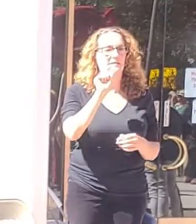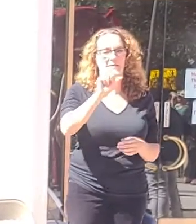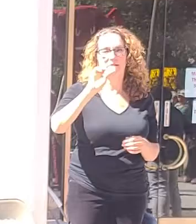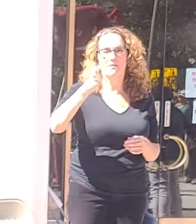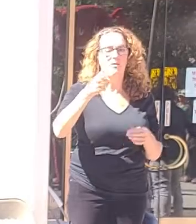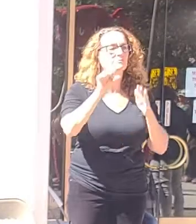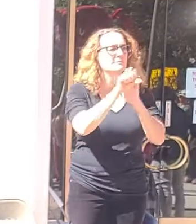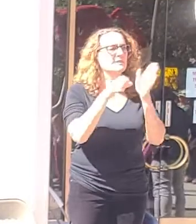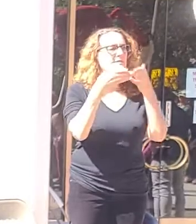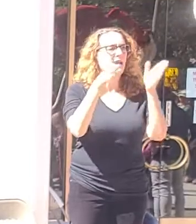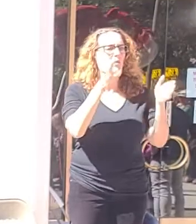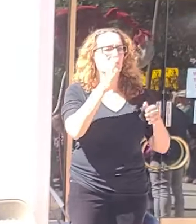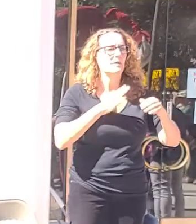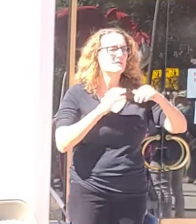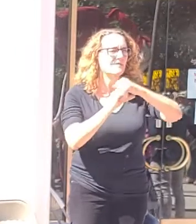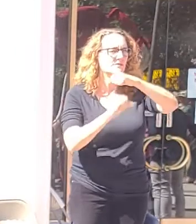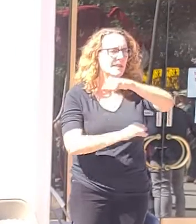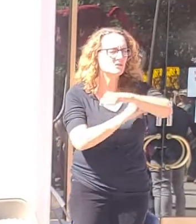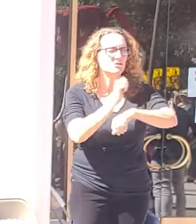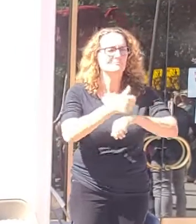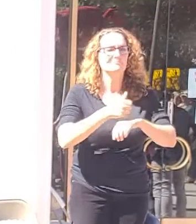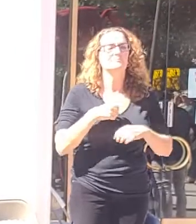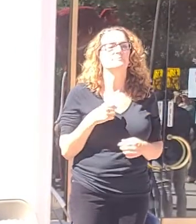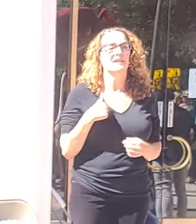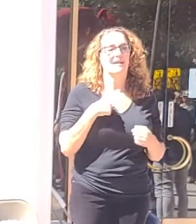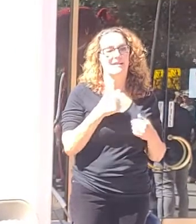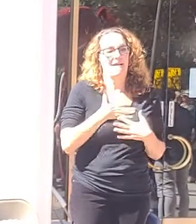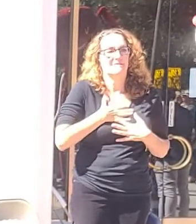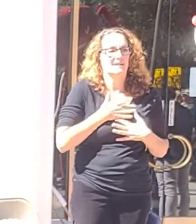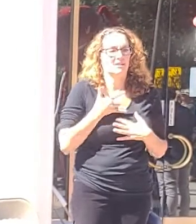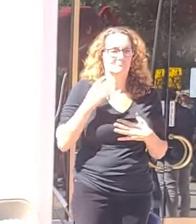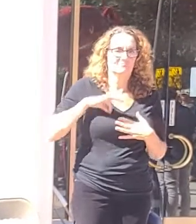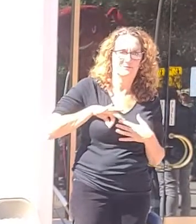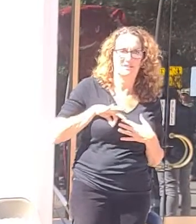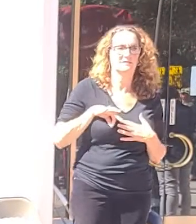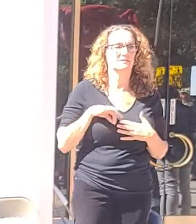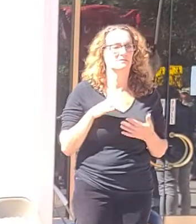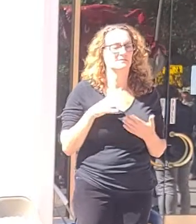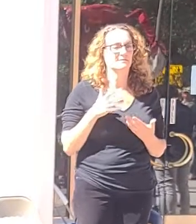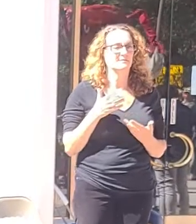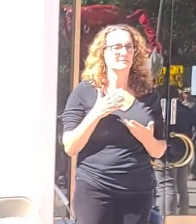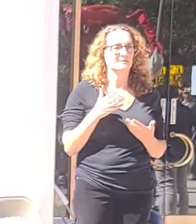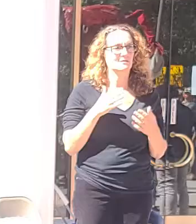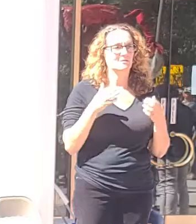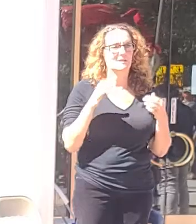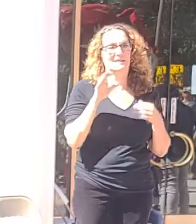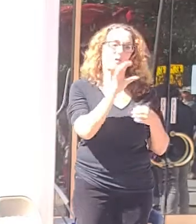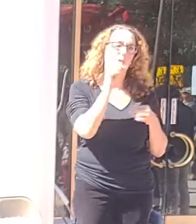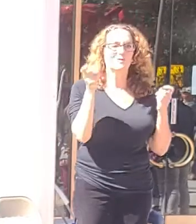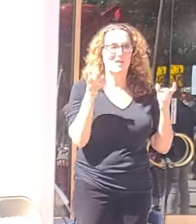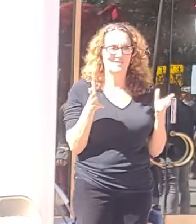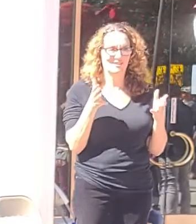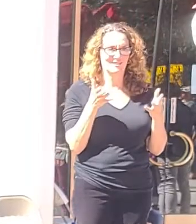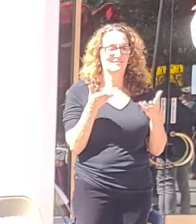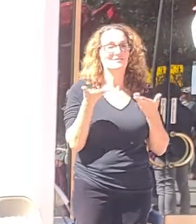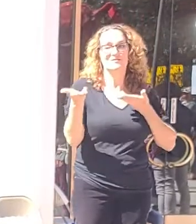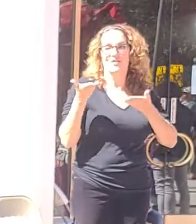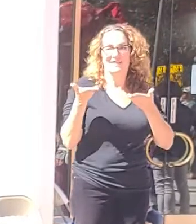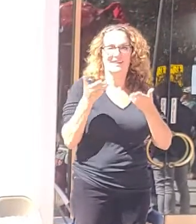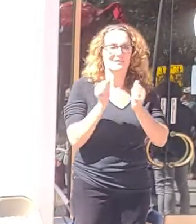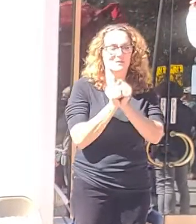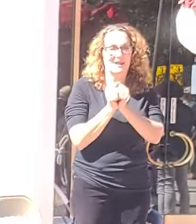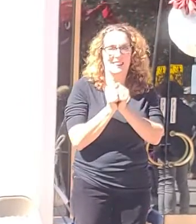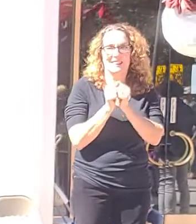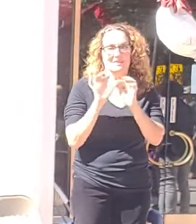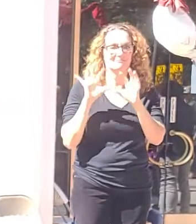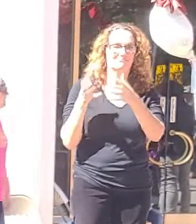is a statewide women's foundation where I get the wonderful privilege to serve as program director, co-director, working alongside